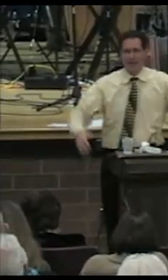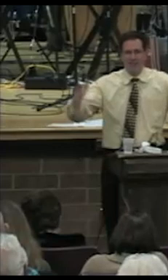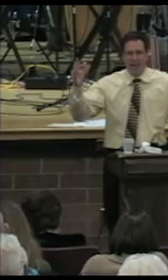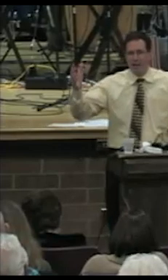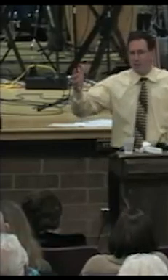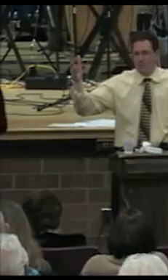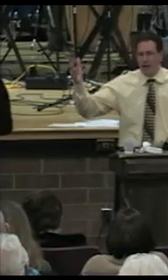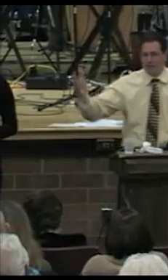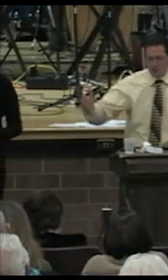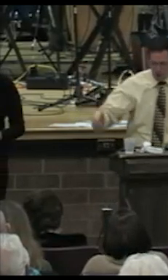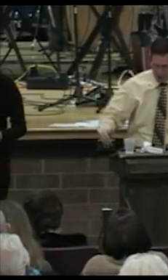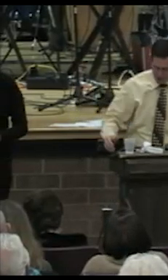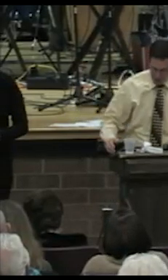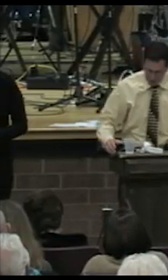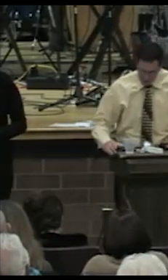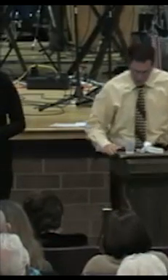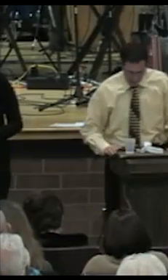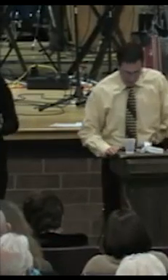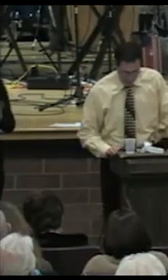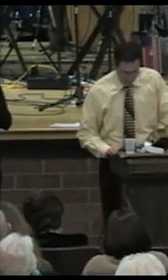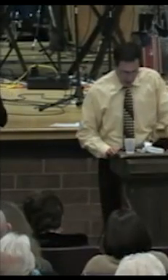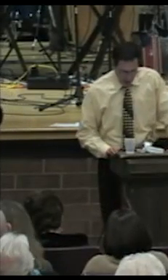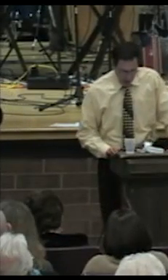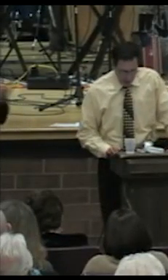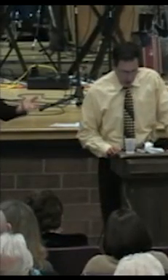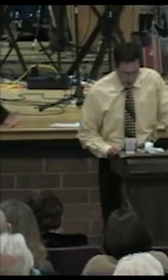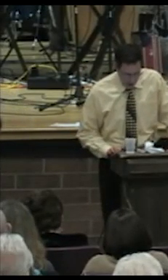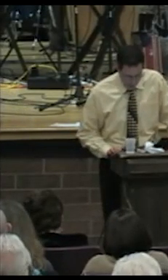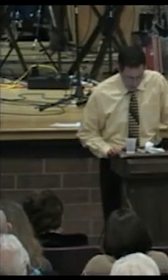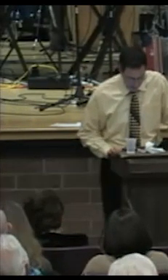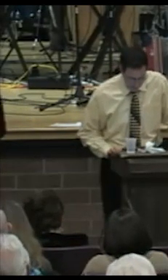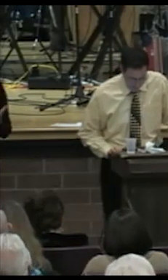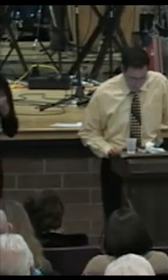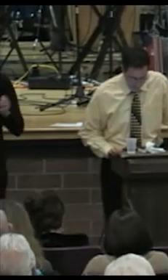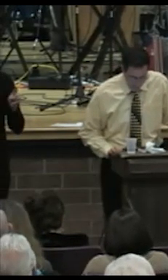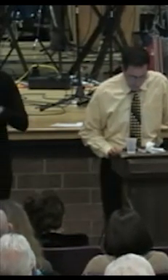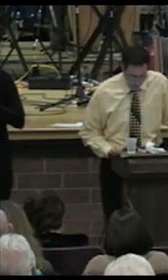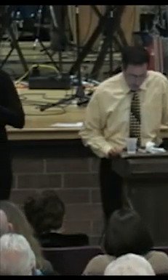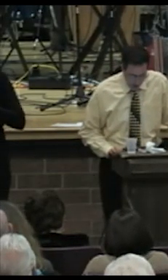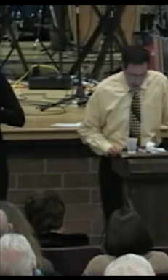Everybody say, Ivey, what's the pastor talking about? Let me tell you something.